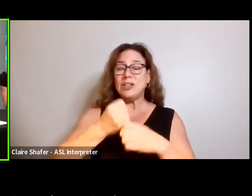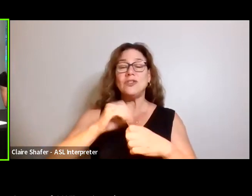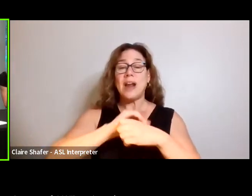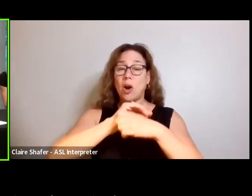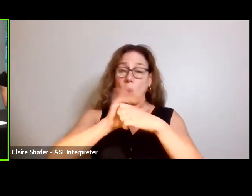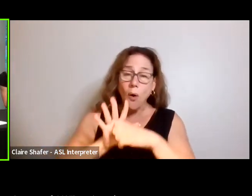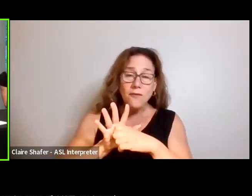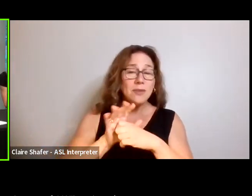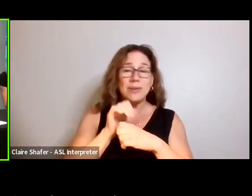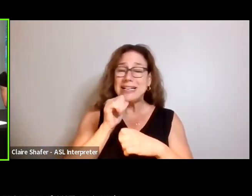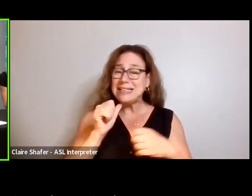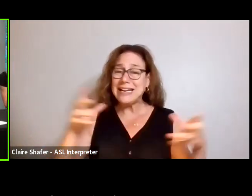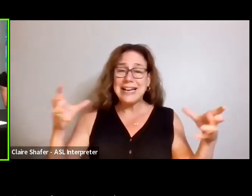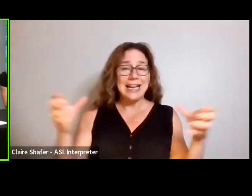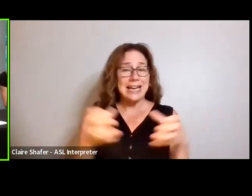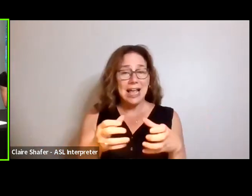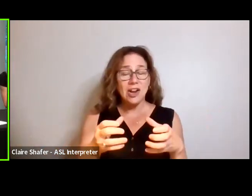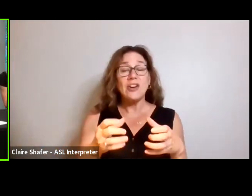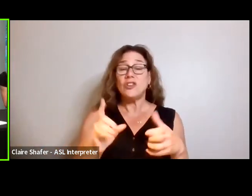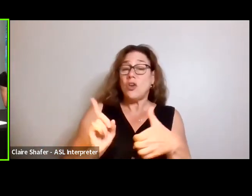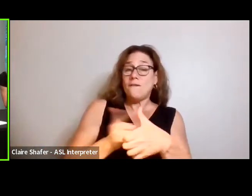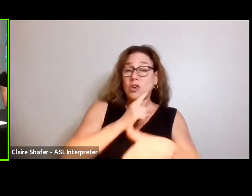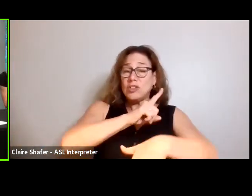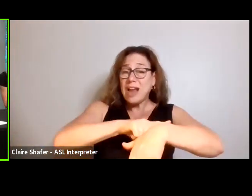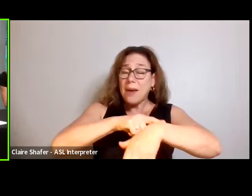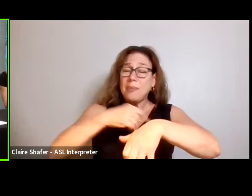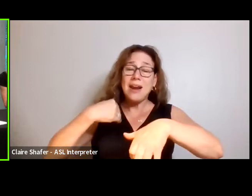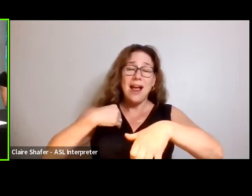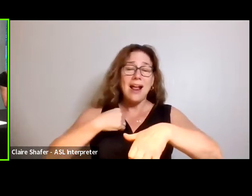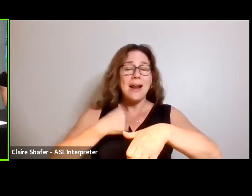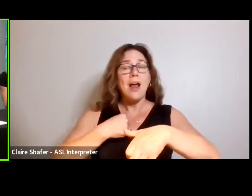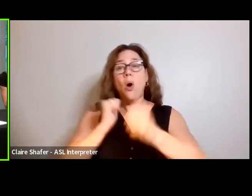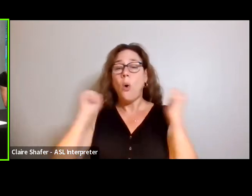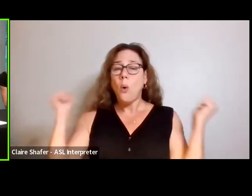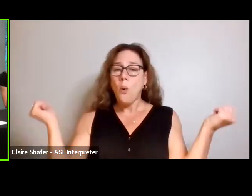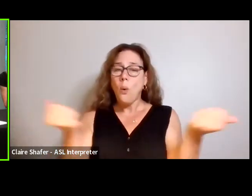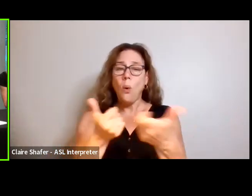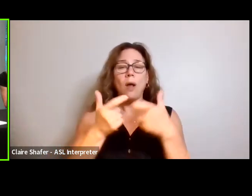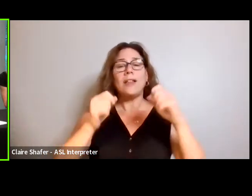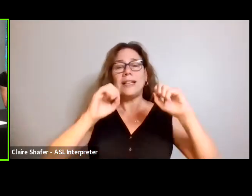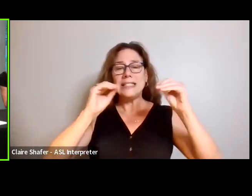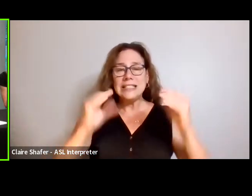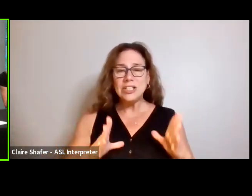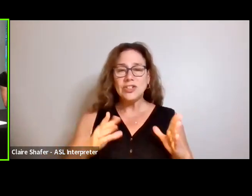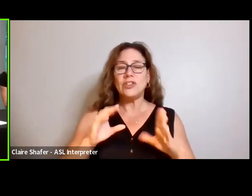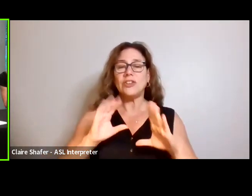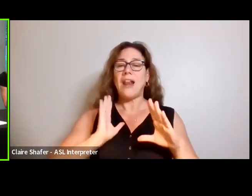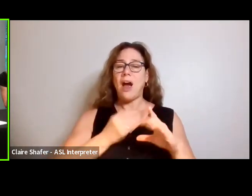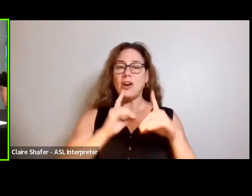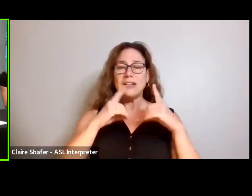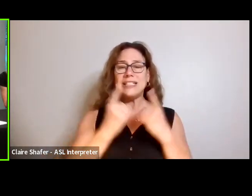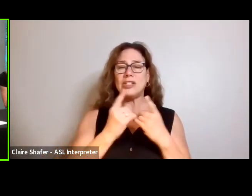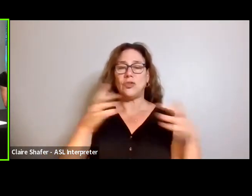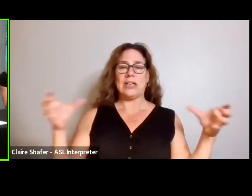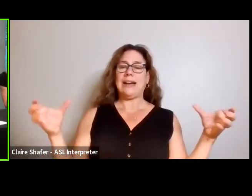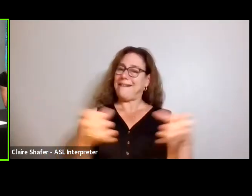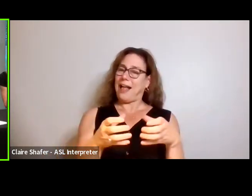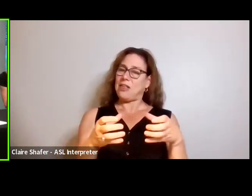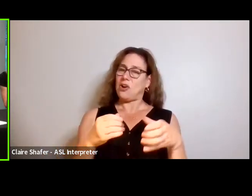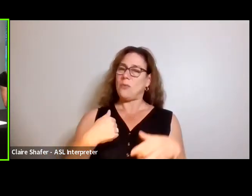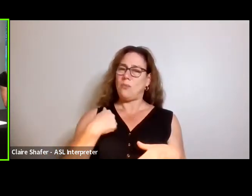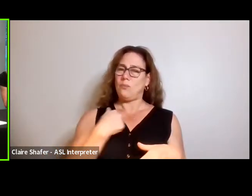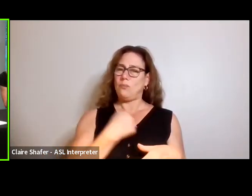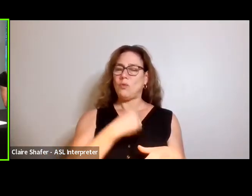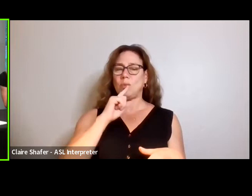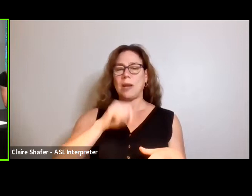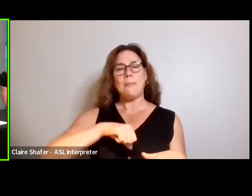all educators in the district together in a number of years. So really proud that we were able to do that. I did speak,